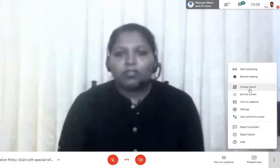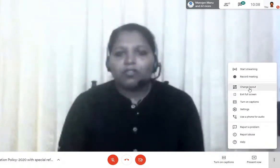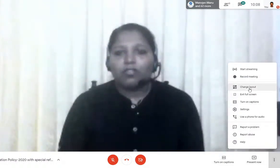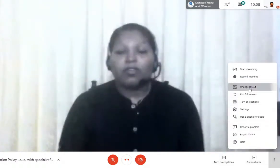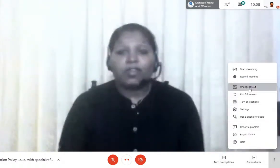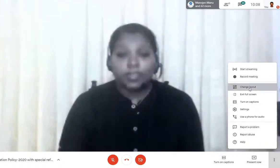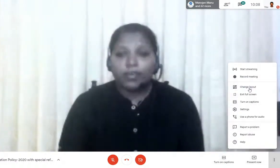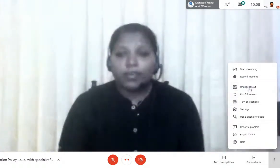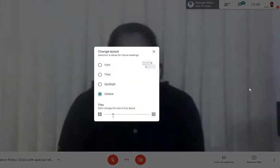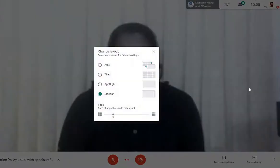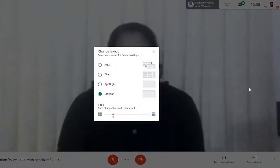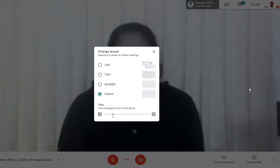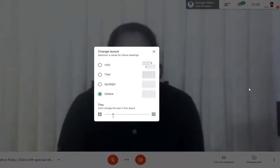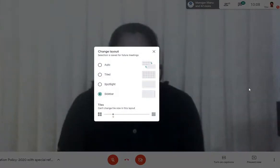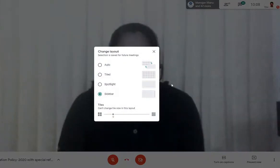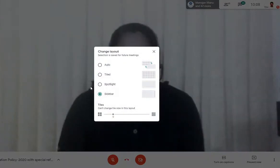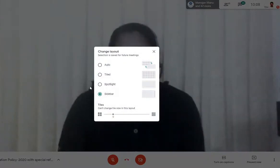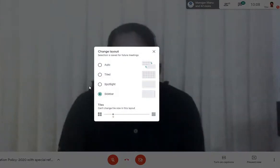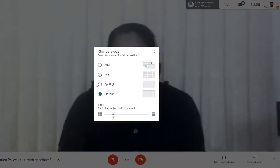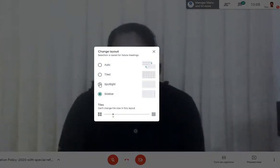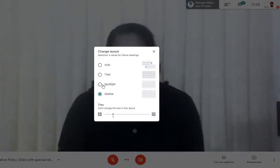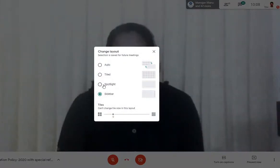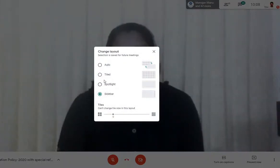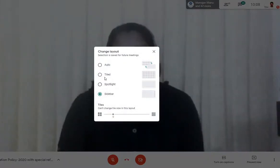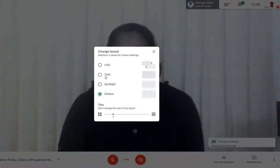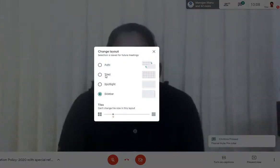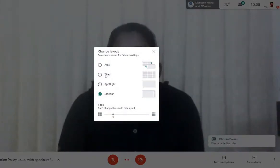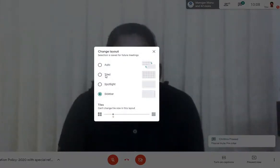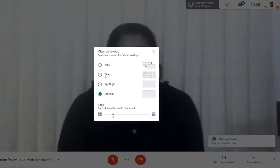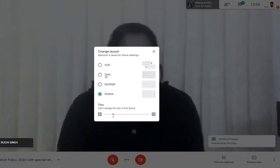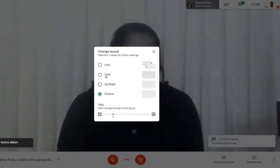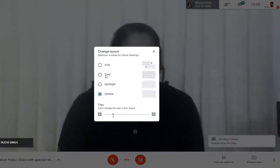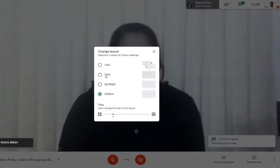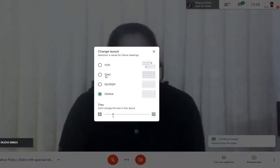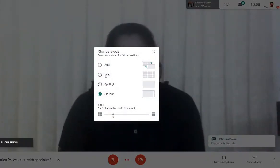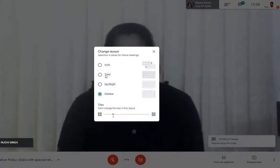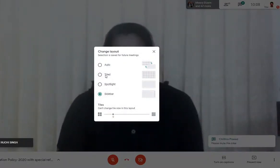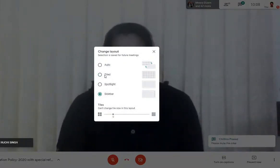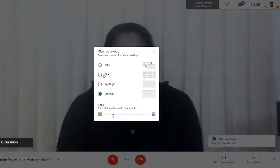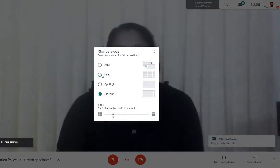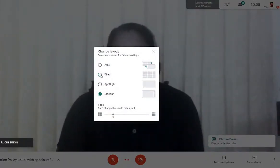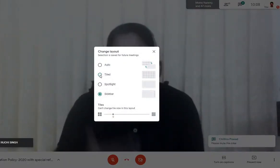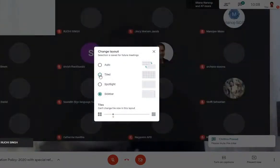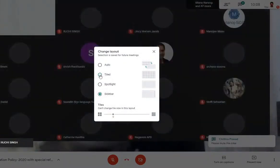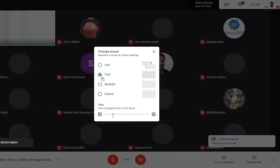So it is very important for everyone to learn about the deaf community and the sign language.